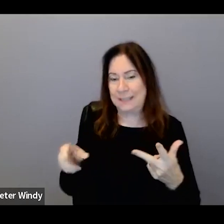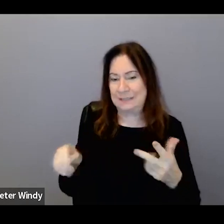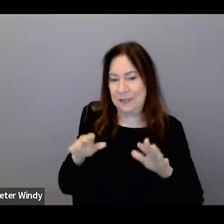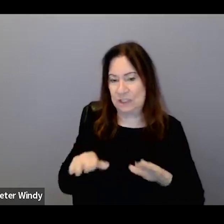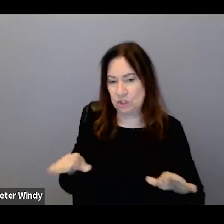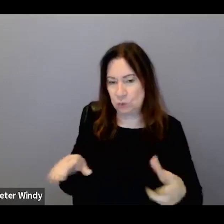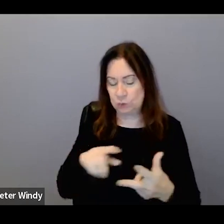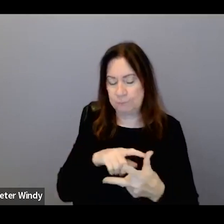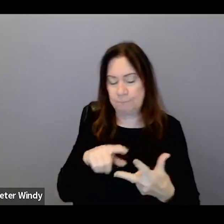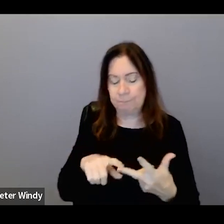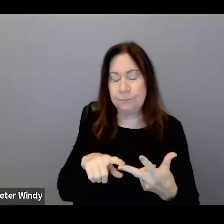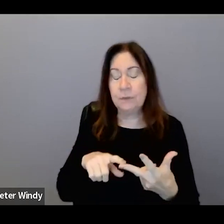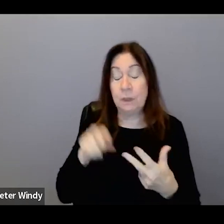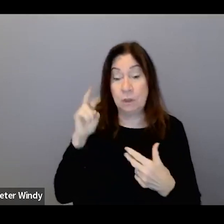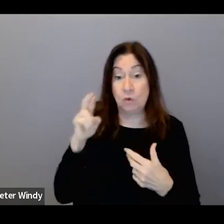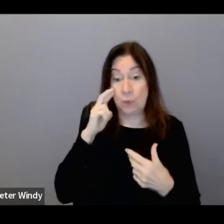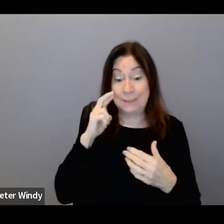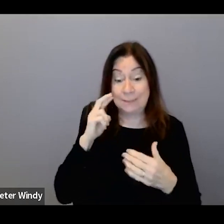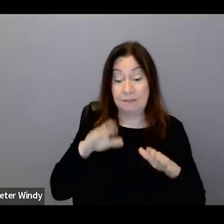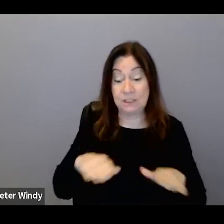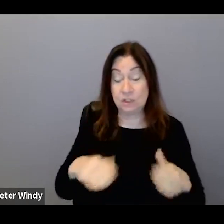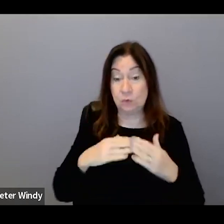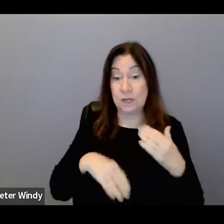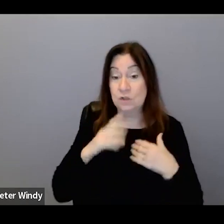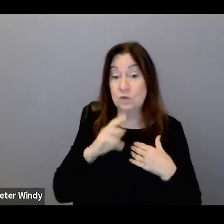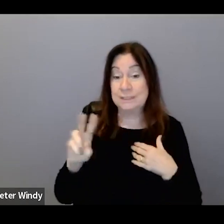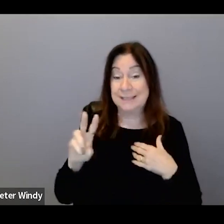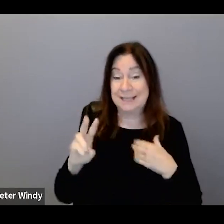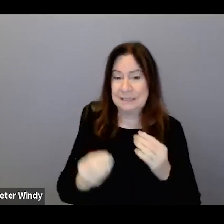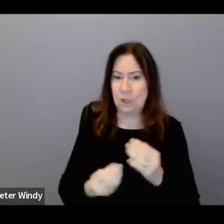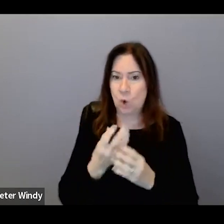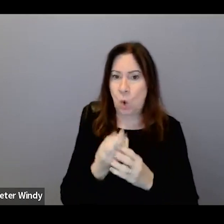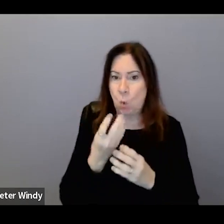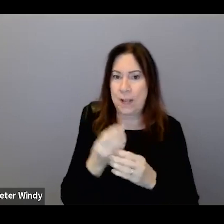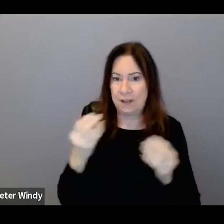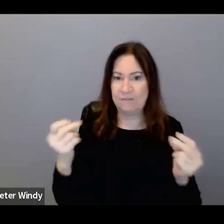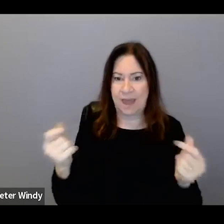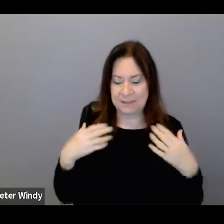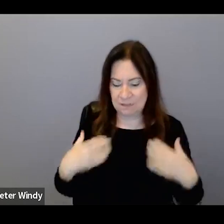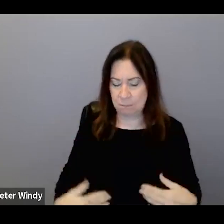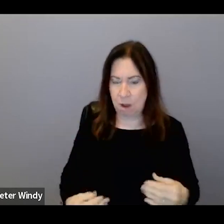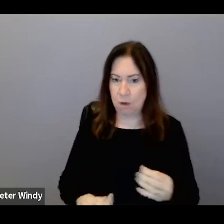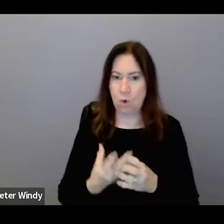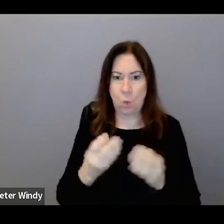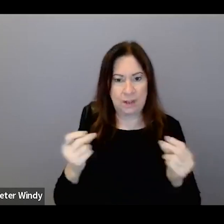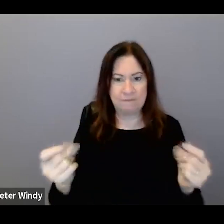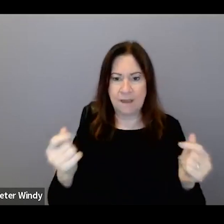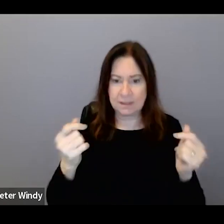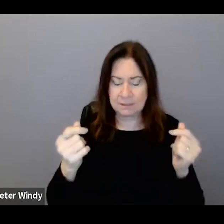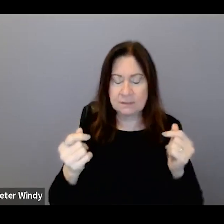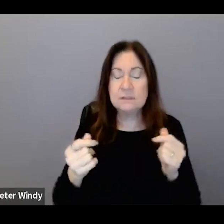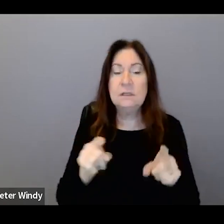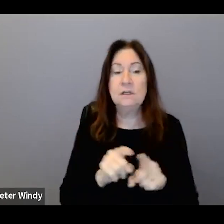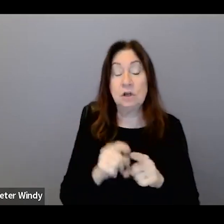for that is that children under 6 are growing rapidly, right? So their bodies are growing rapidly. And we know